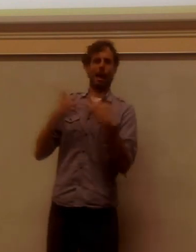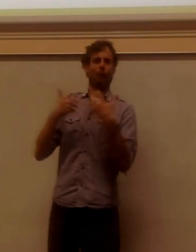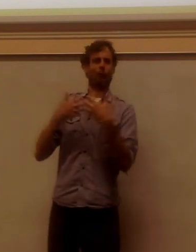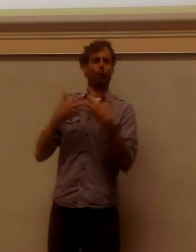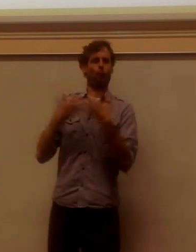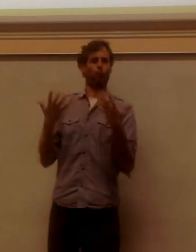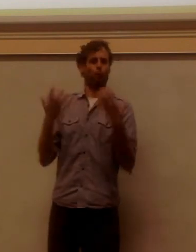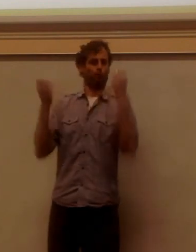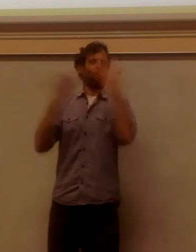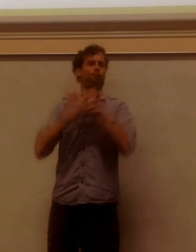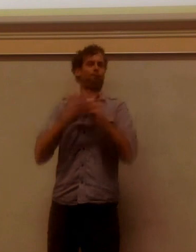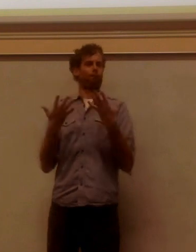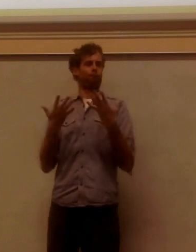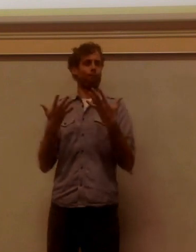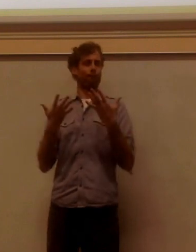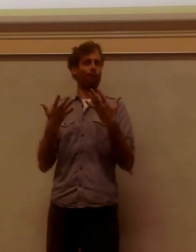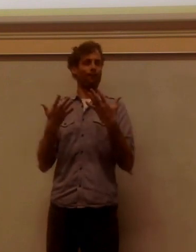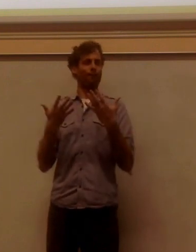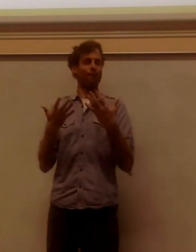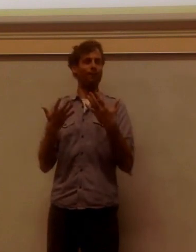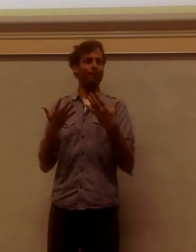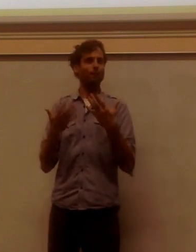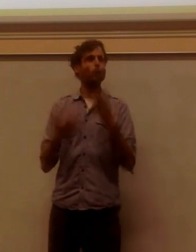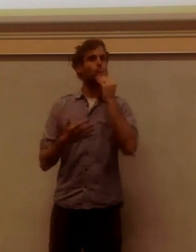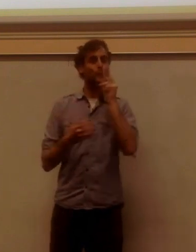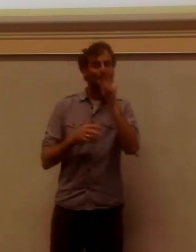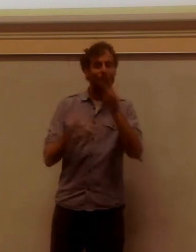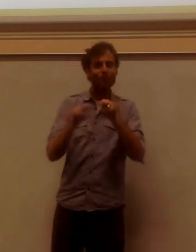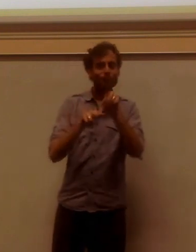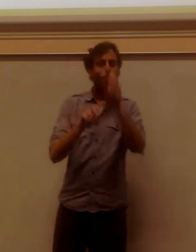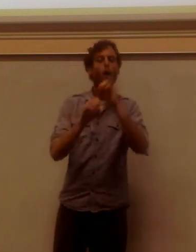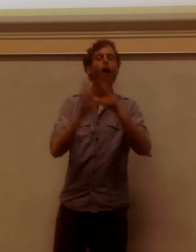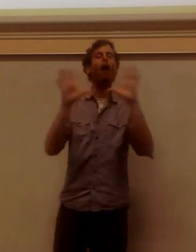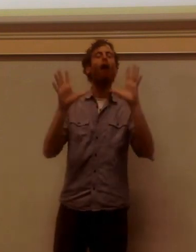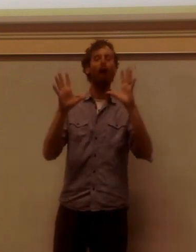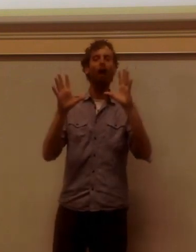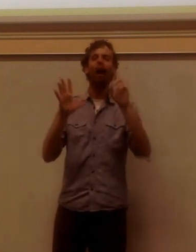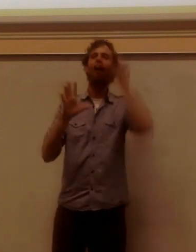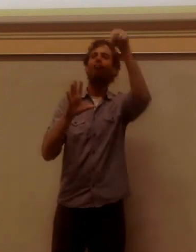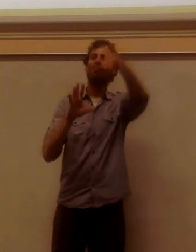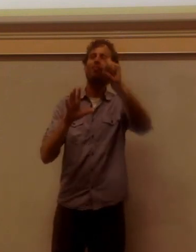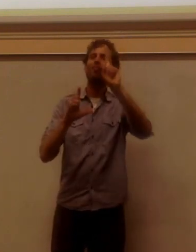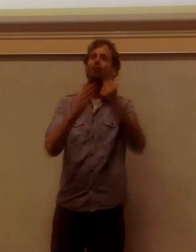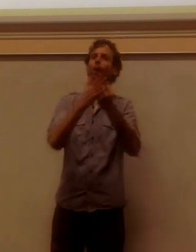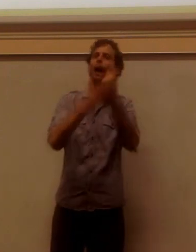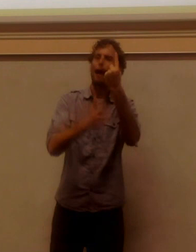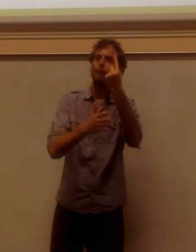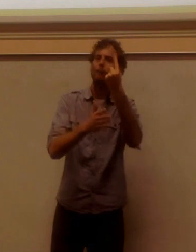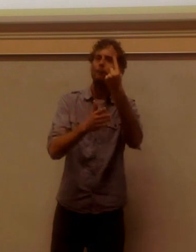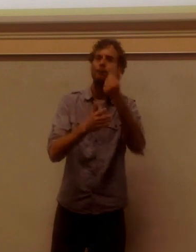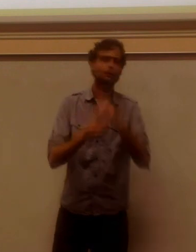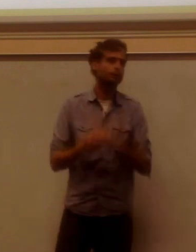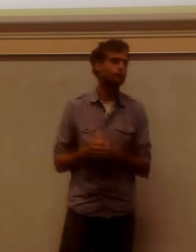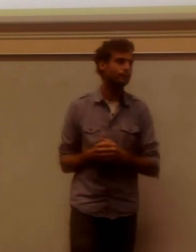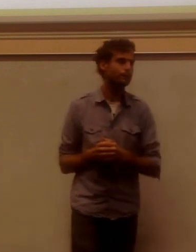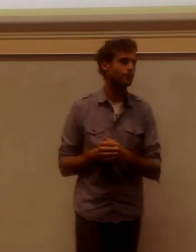Because, for example, a hearing person might be confused by the fact that a deaf person is calling them but is using their own voice. So if they had access to video tutorials, they